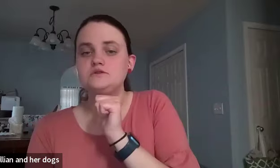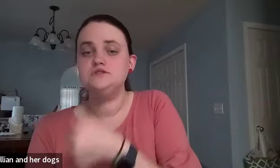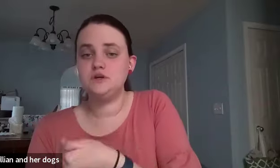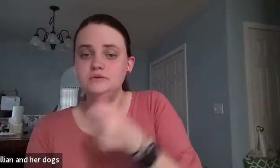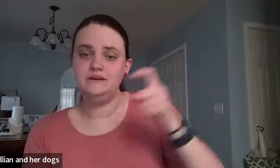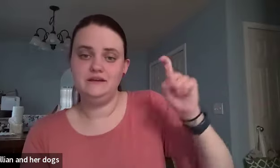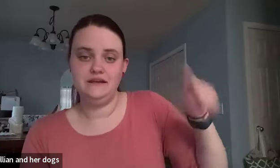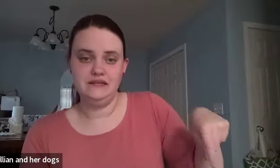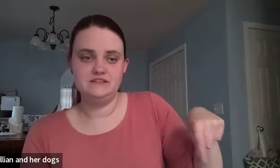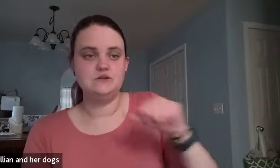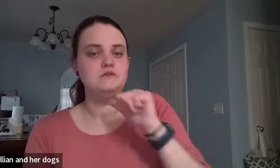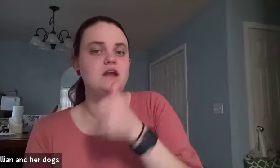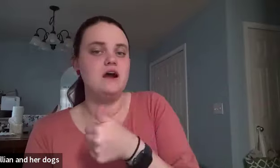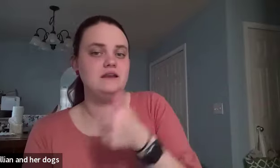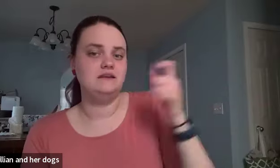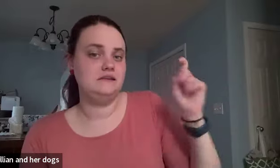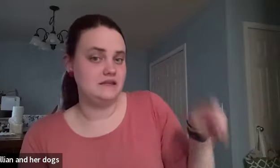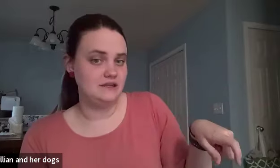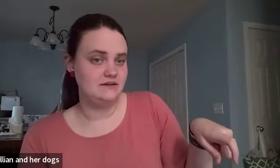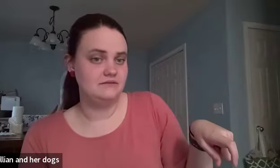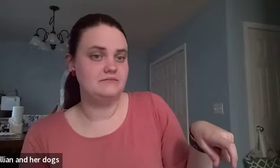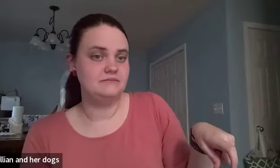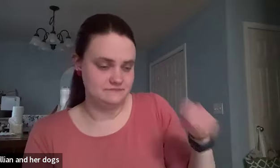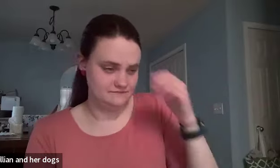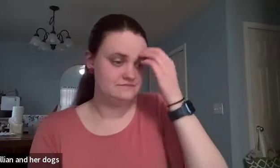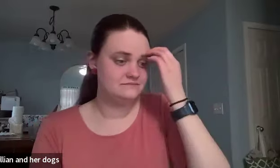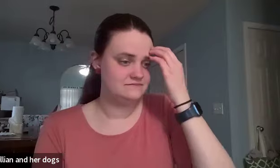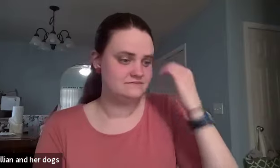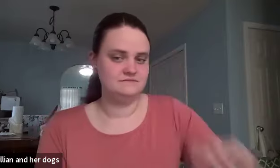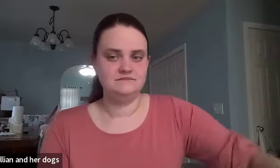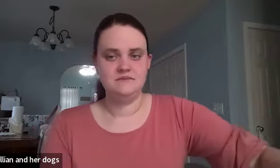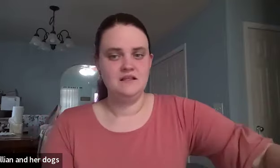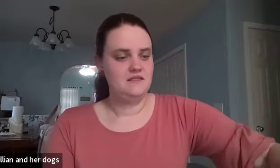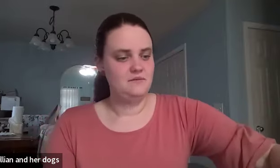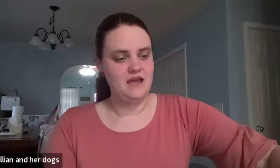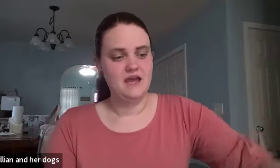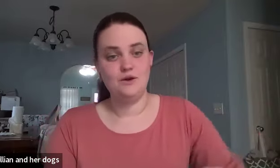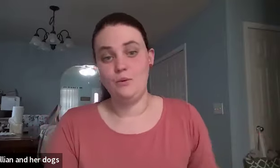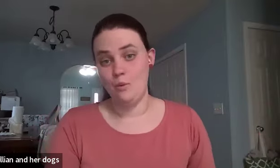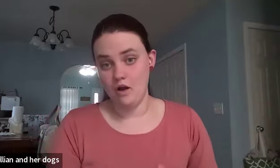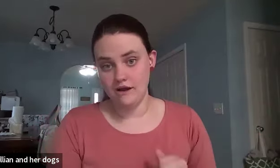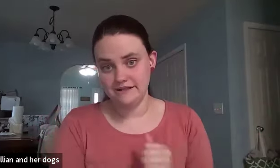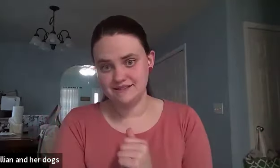Or don't need, so not need. Then we had want,